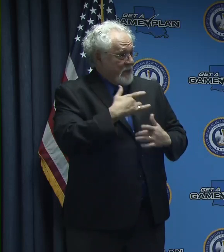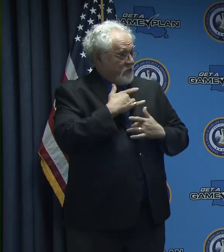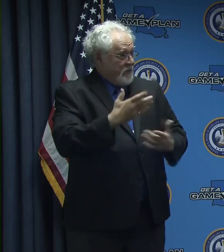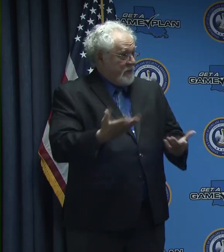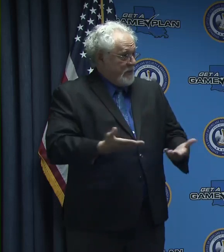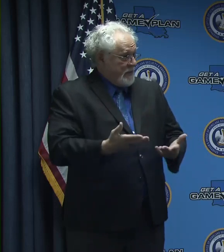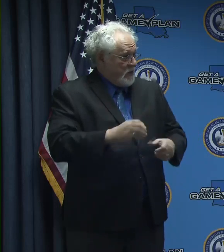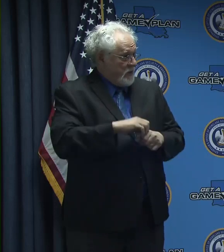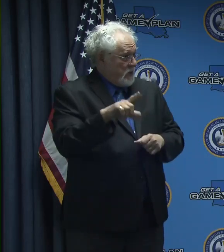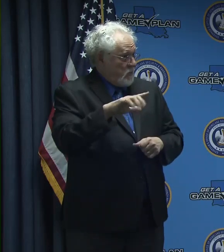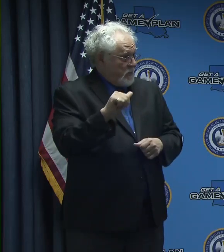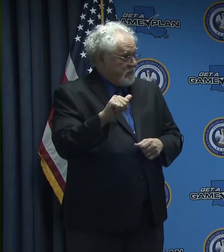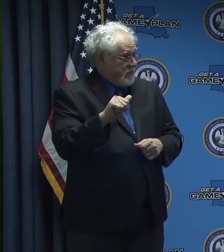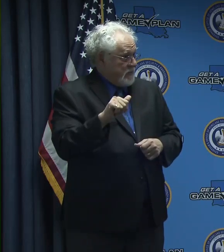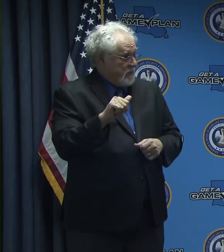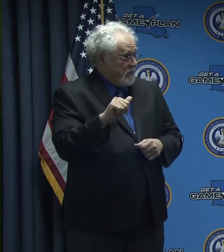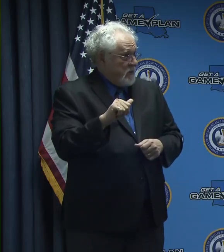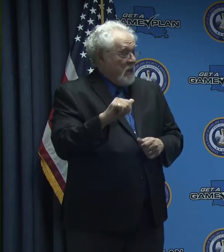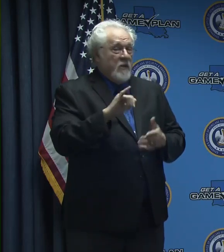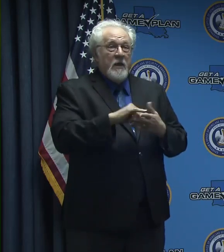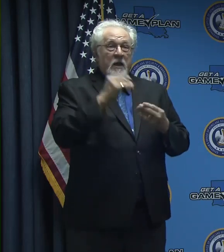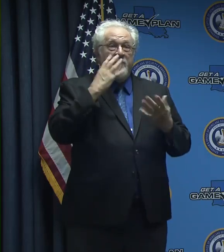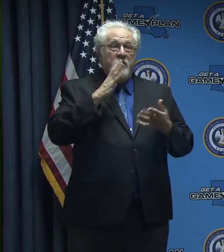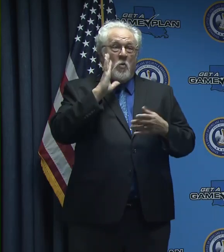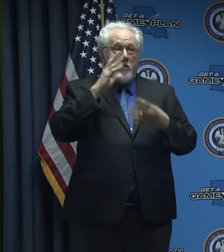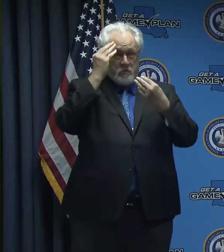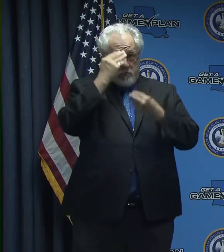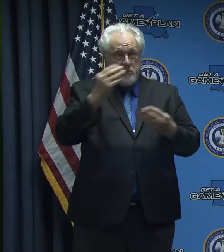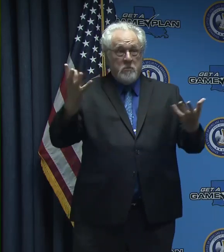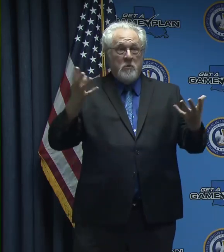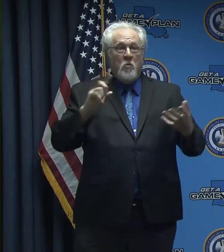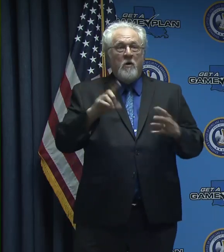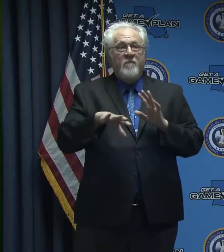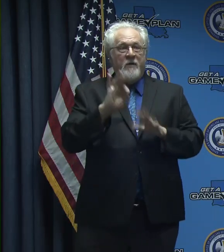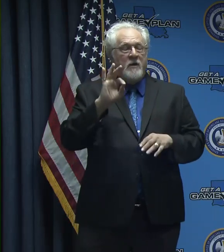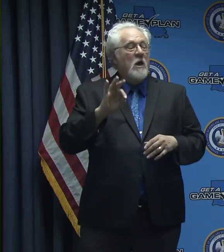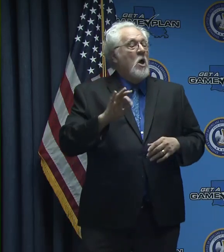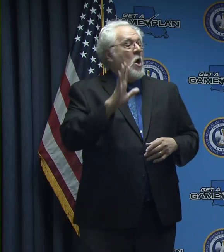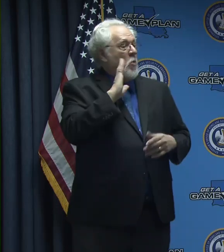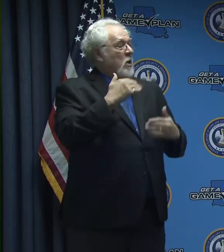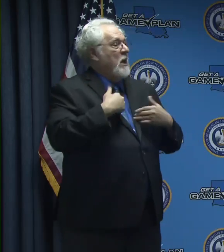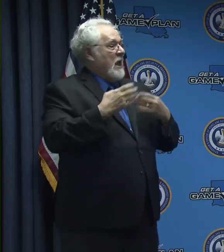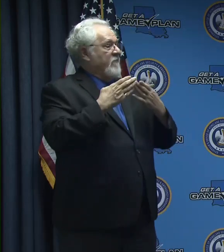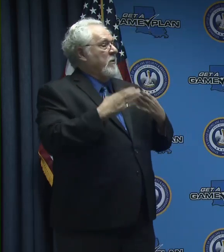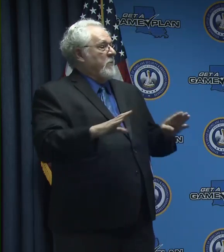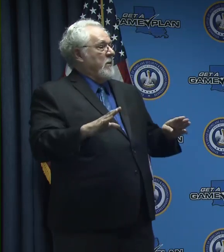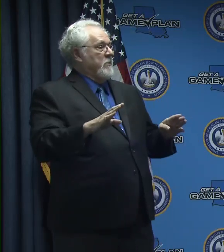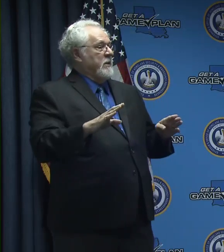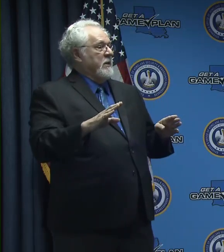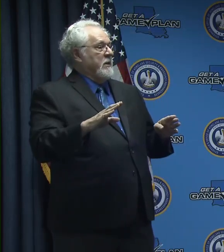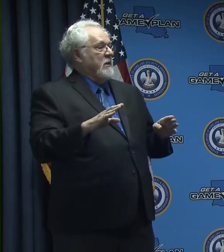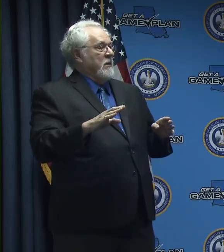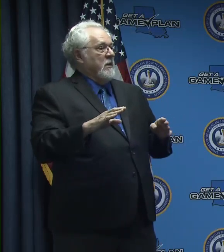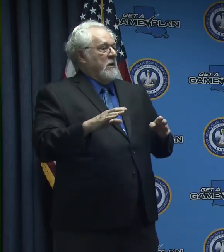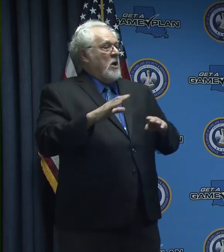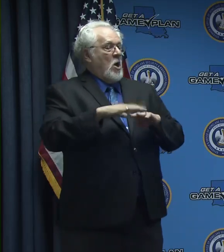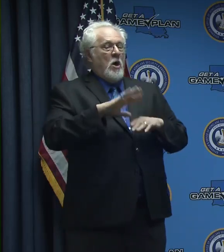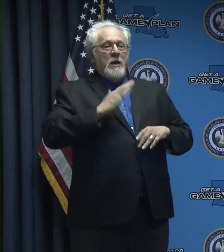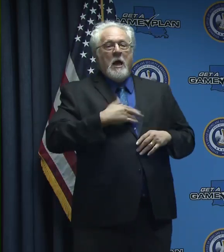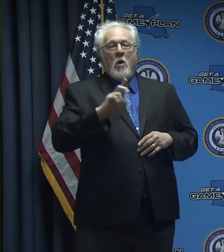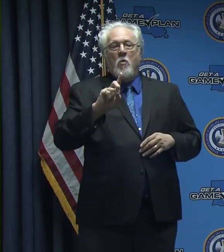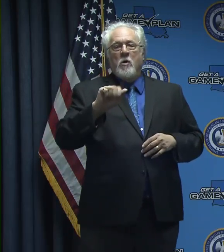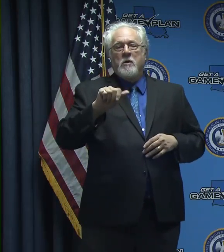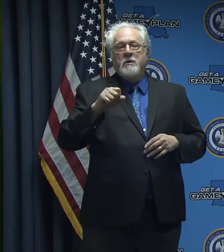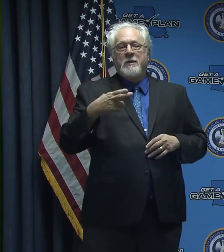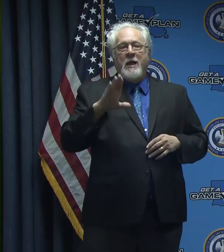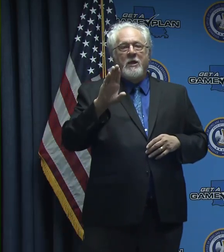here in Louisiana? If so, would that information be made public, and where can we find it? Yeah, so we're going to have a public-facing portion of our dashboard that's going